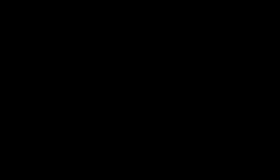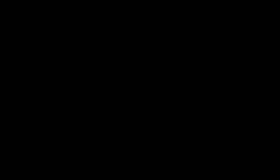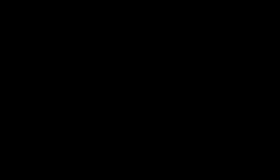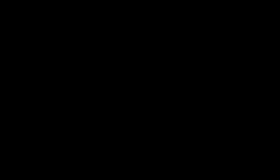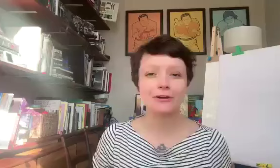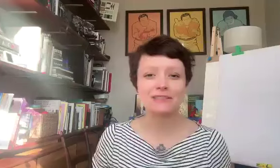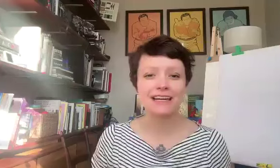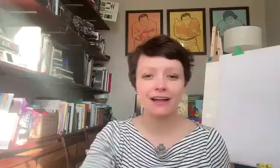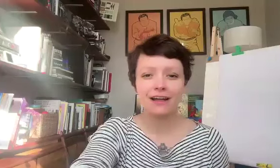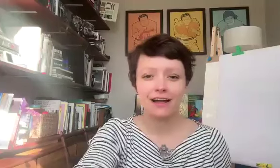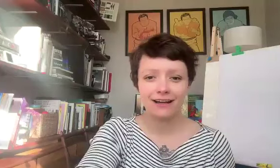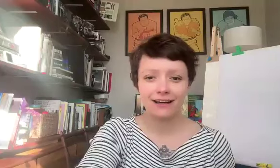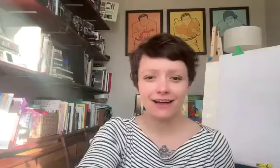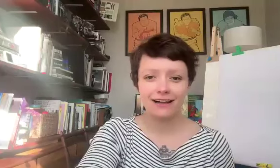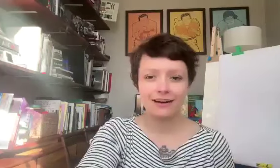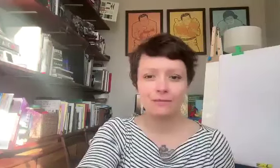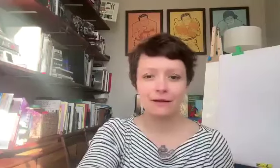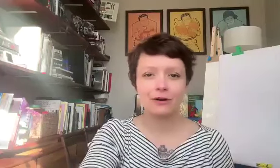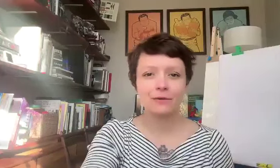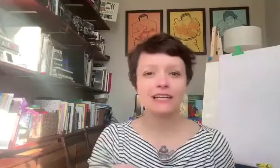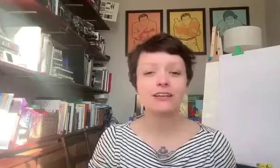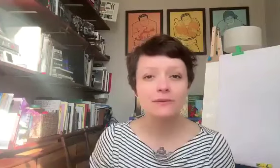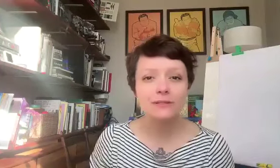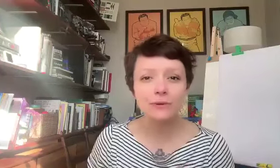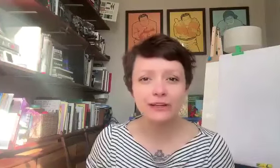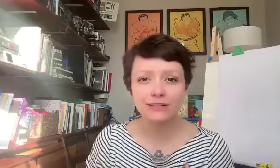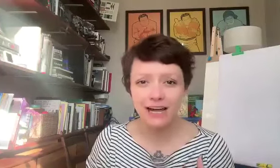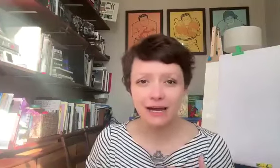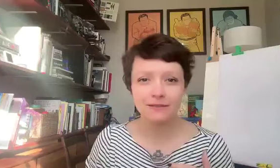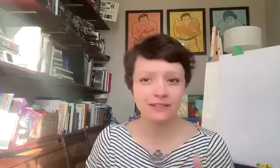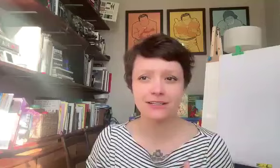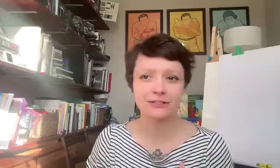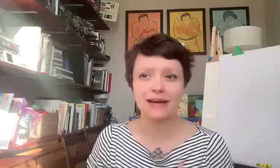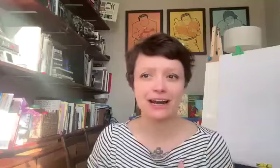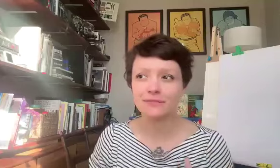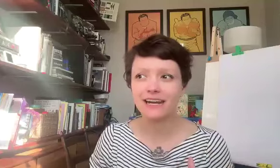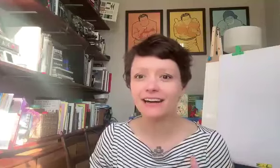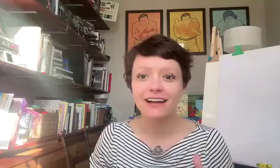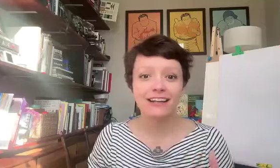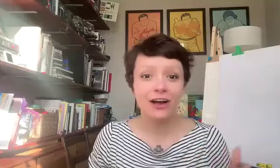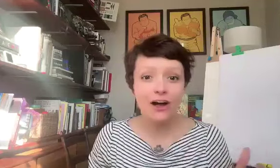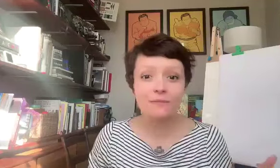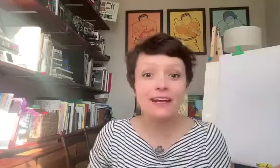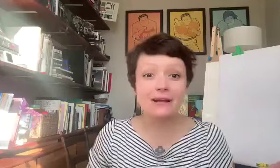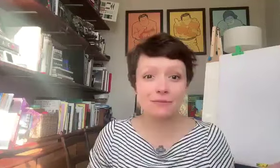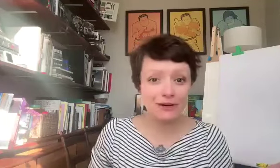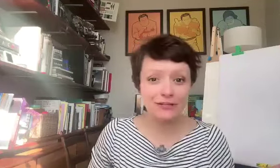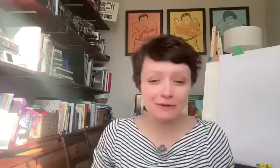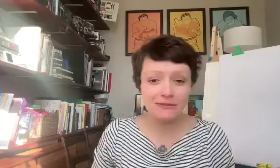computer was like, got it. My computer was like, you know what's a really good time to just start doing an update? Like a minute before you're supposed to